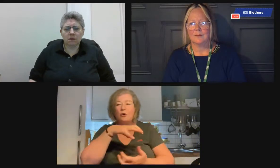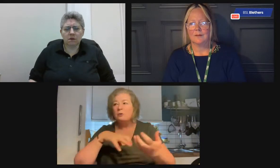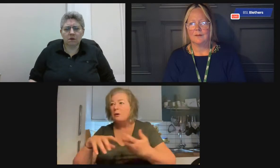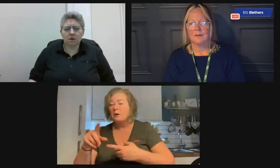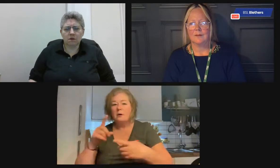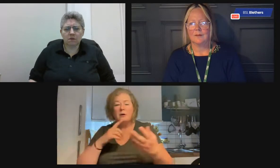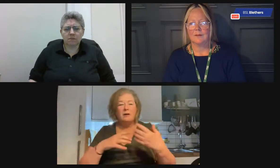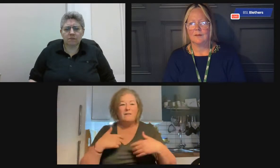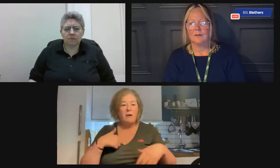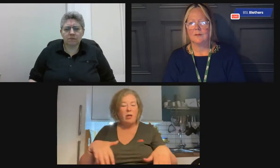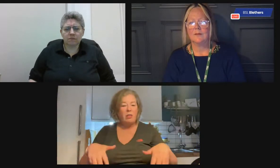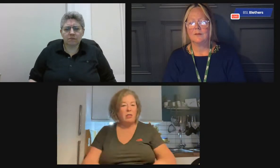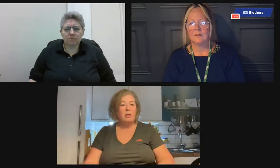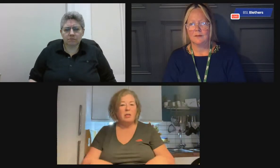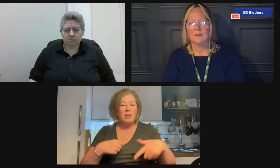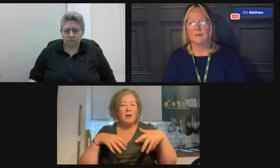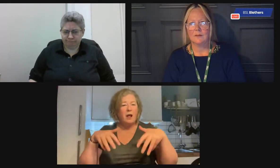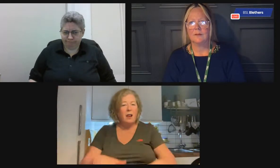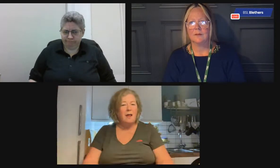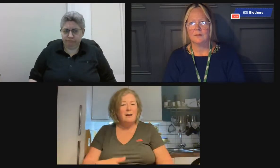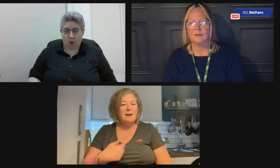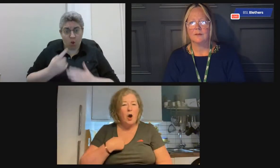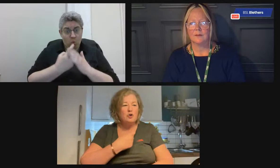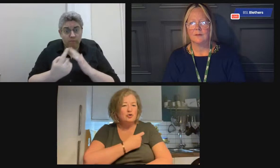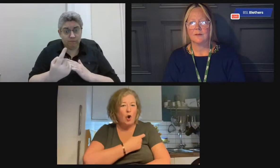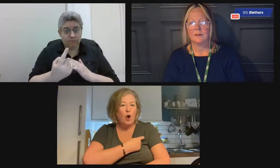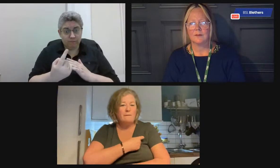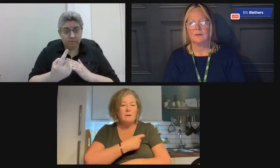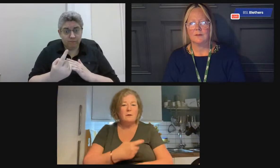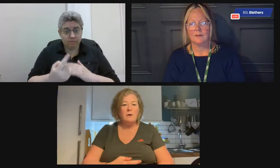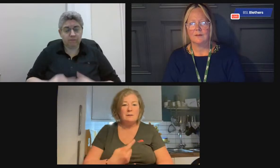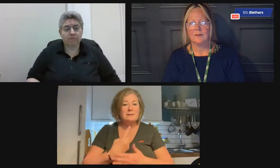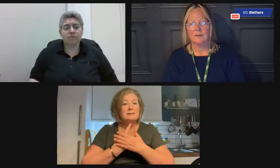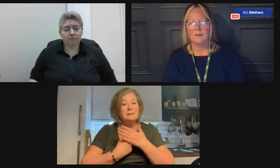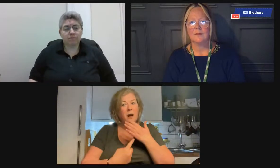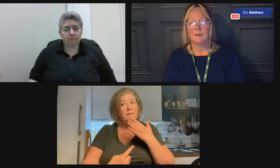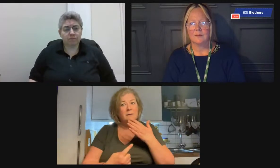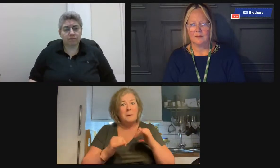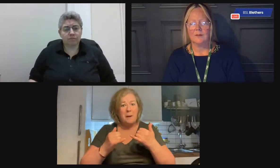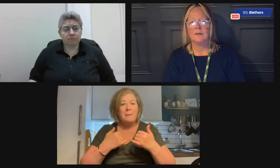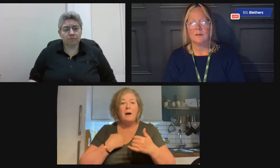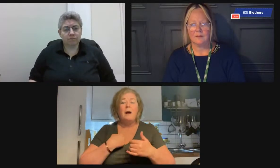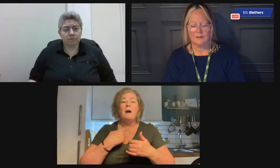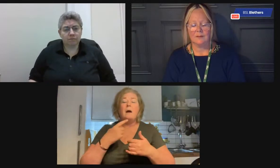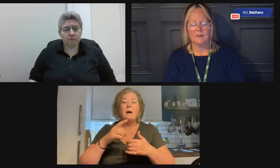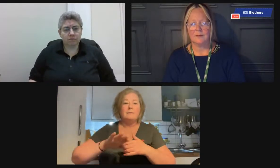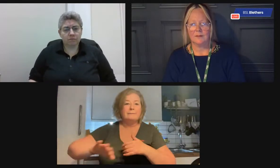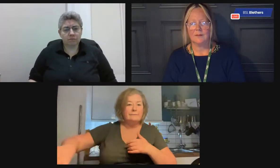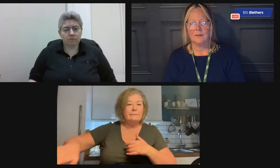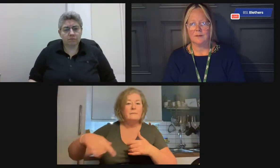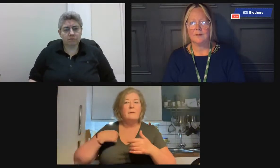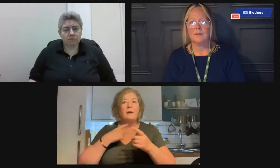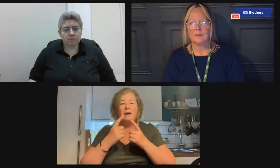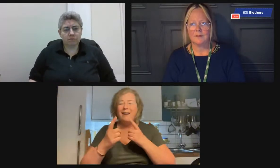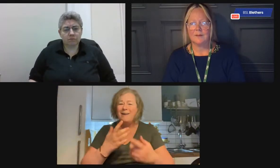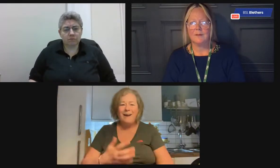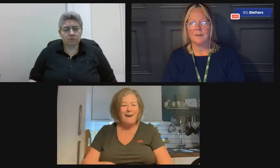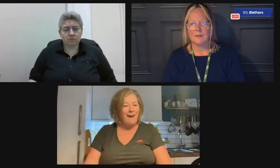mean, trying to communicate even with family, I just felt so isolated and alone, and the Yeah. anxiety was